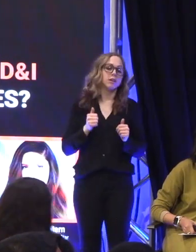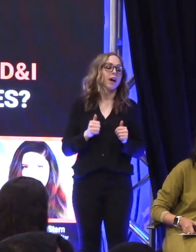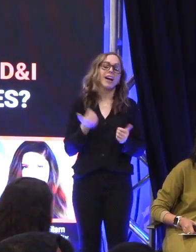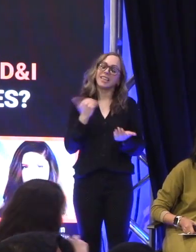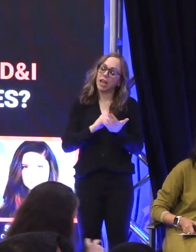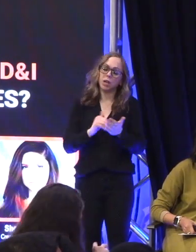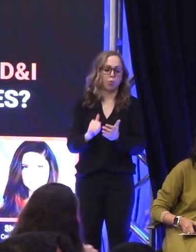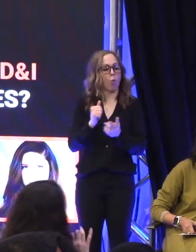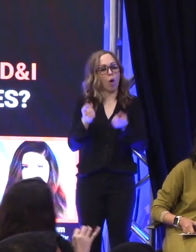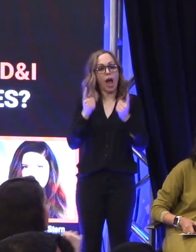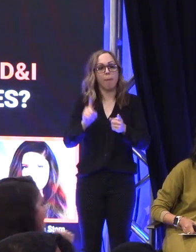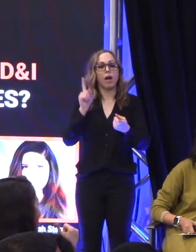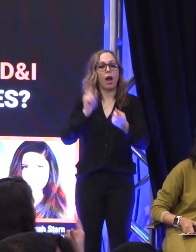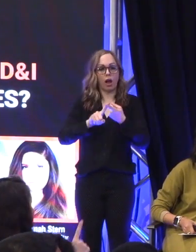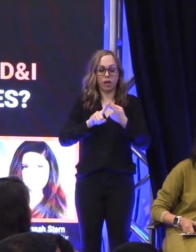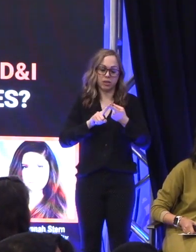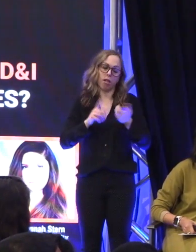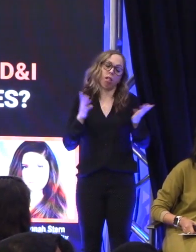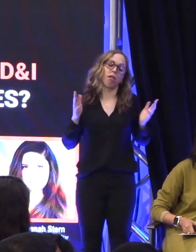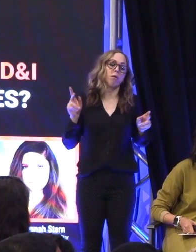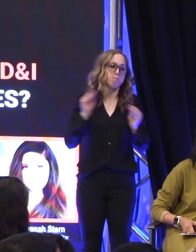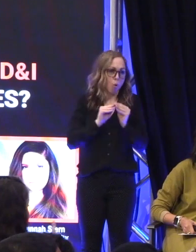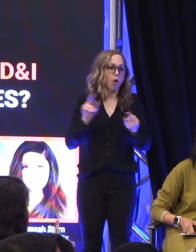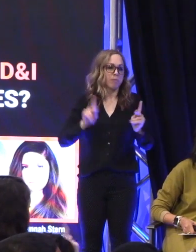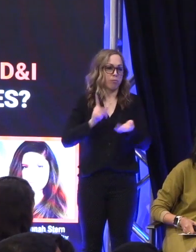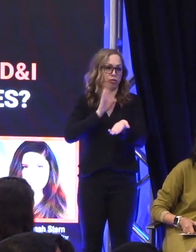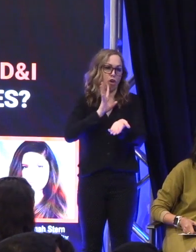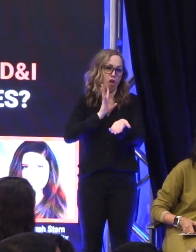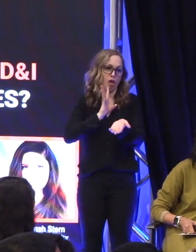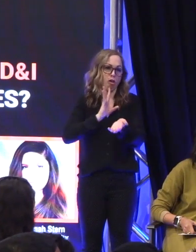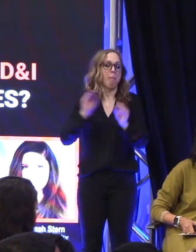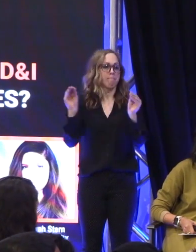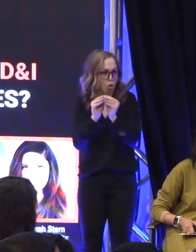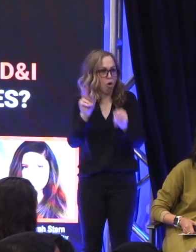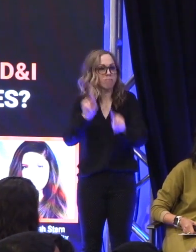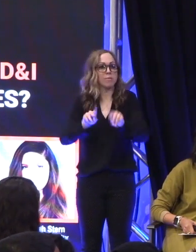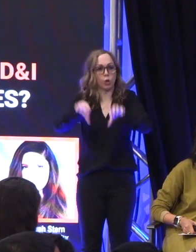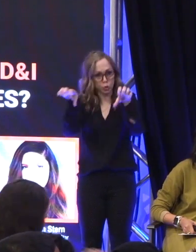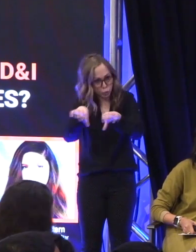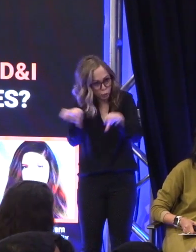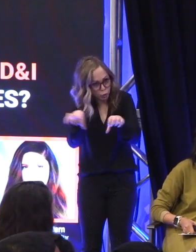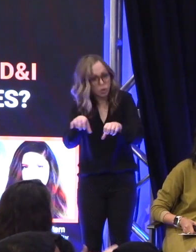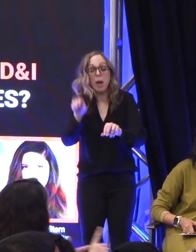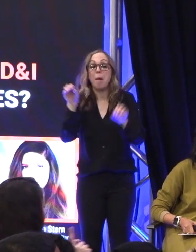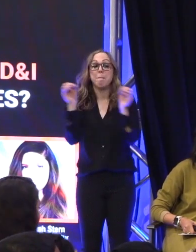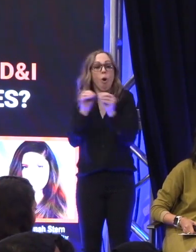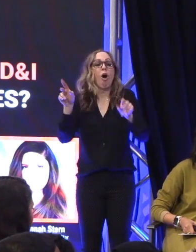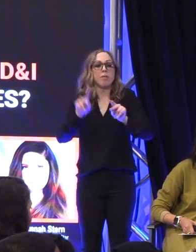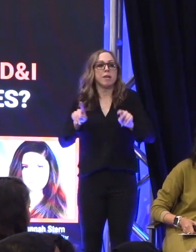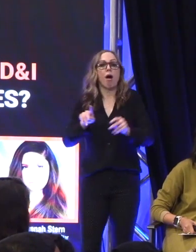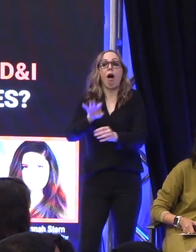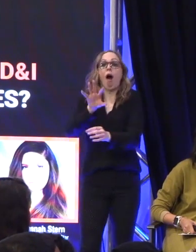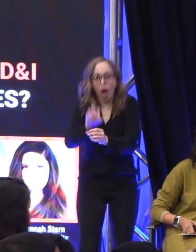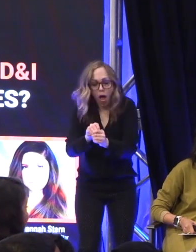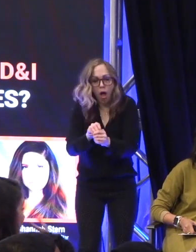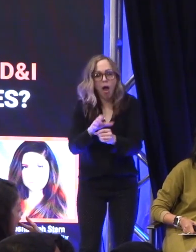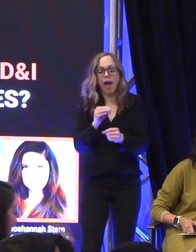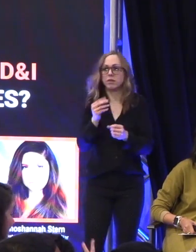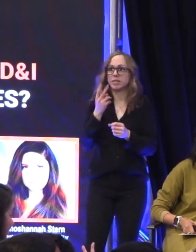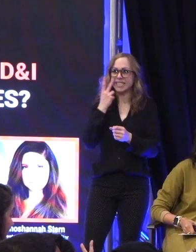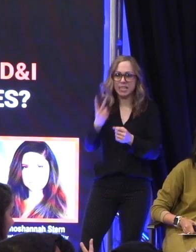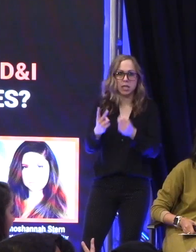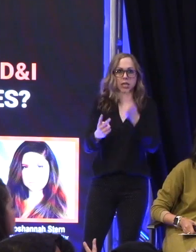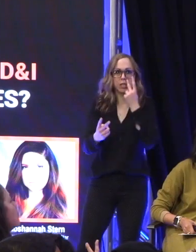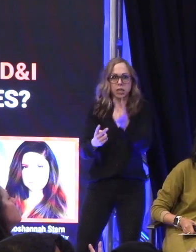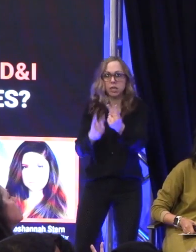happen until, one, more people begin talking about it, more people begin doing it, and as we see, you know,